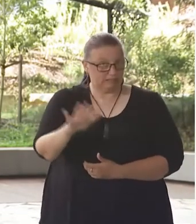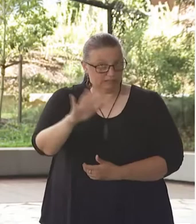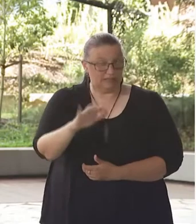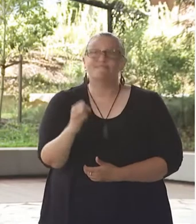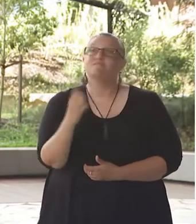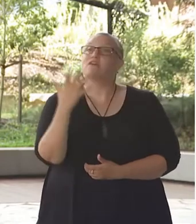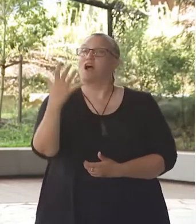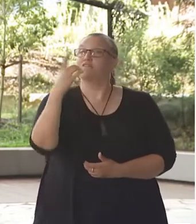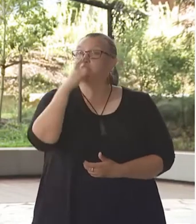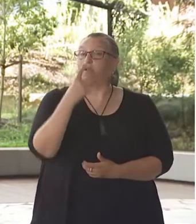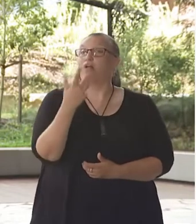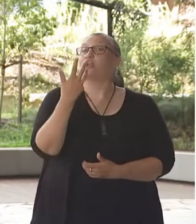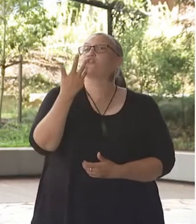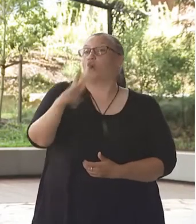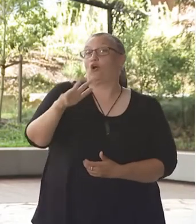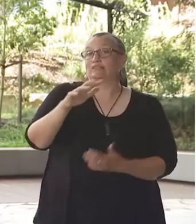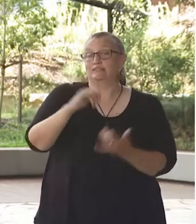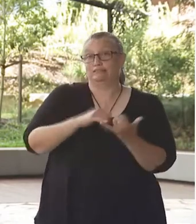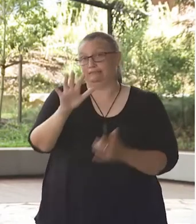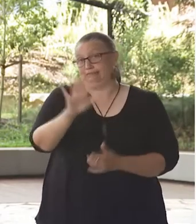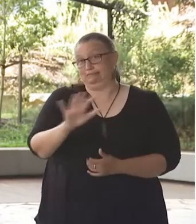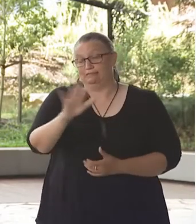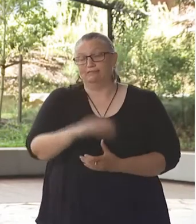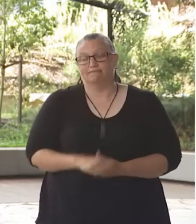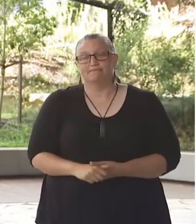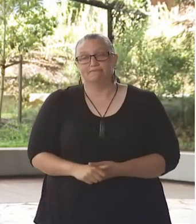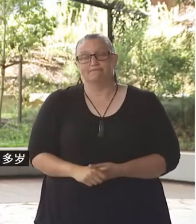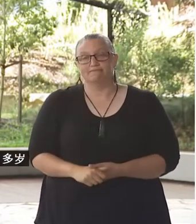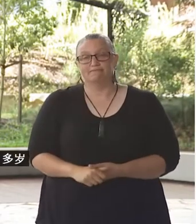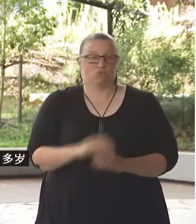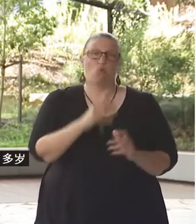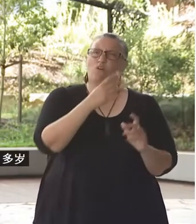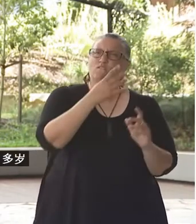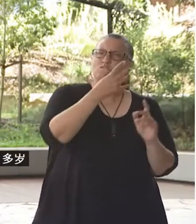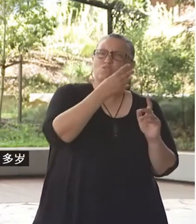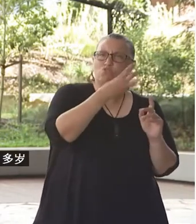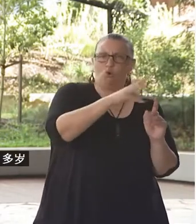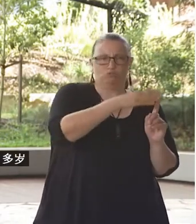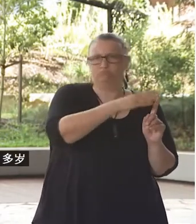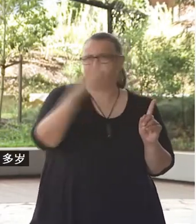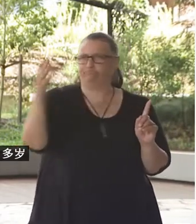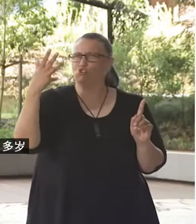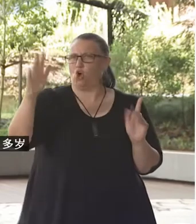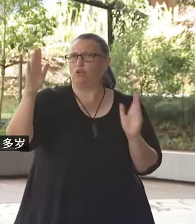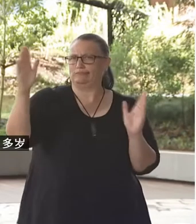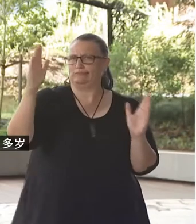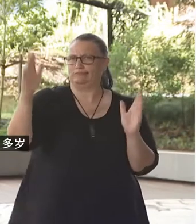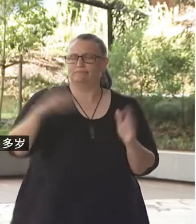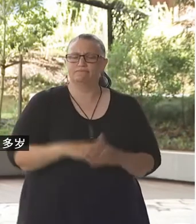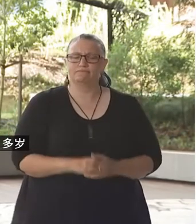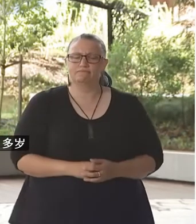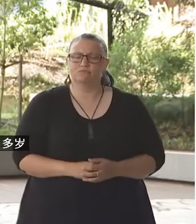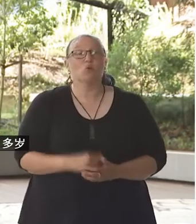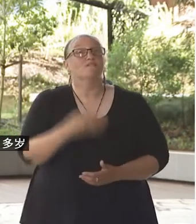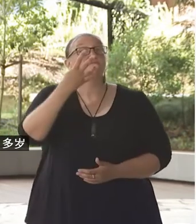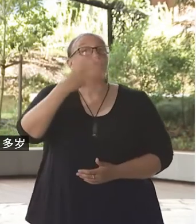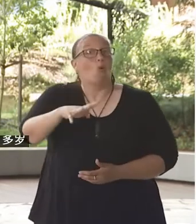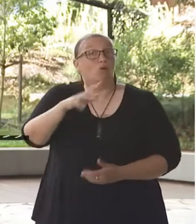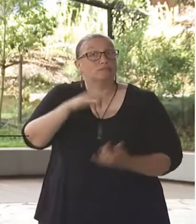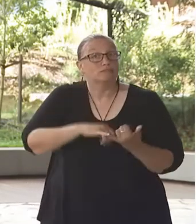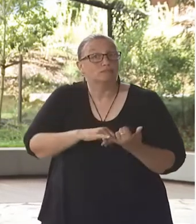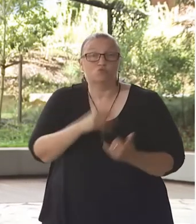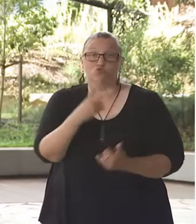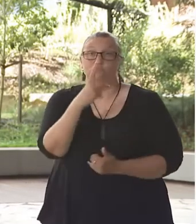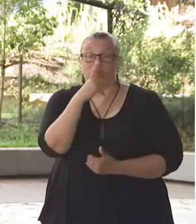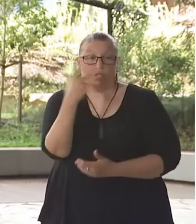90s. In terms of the people in their 40s, 2 were vaccinated with 2 doses